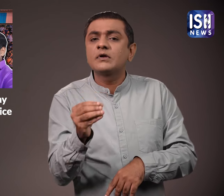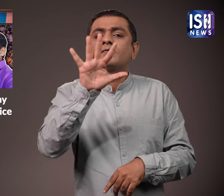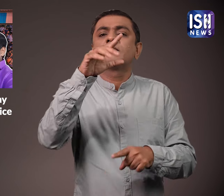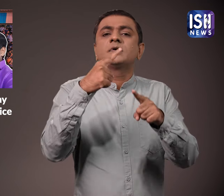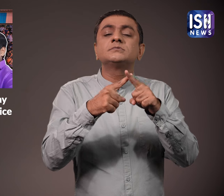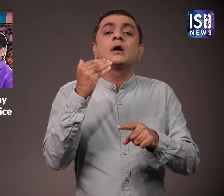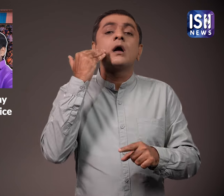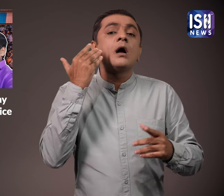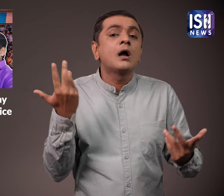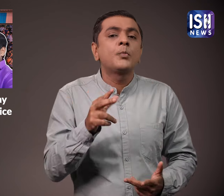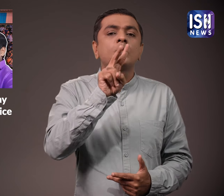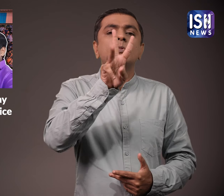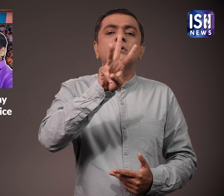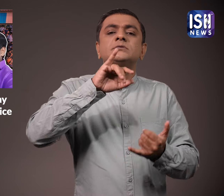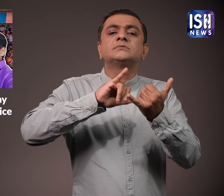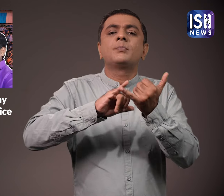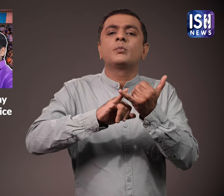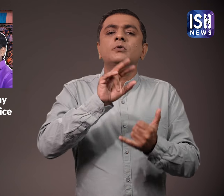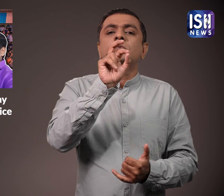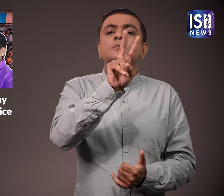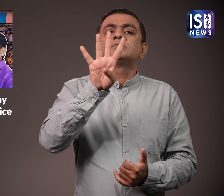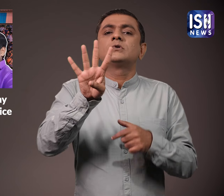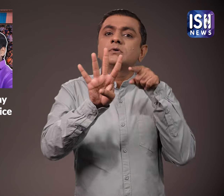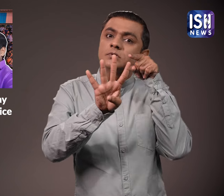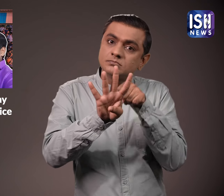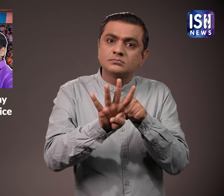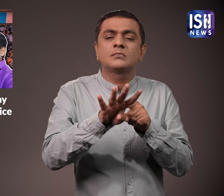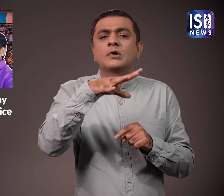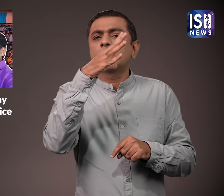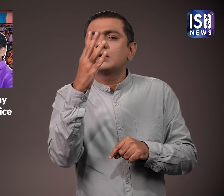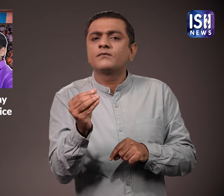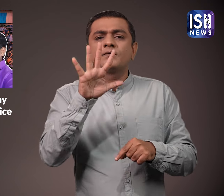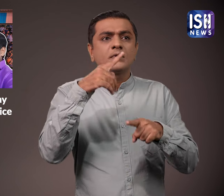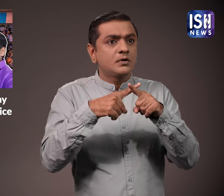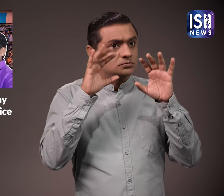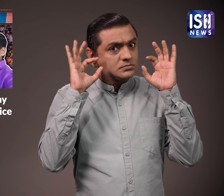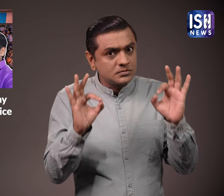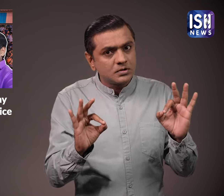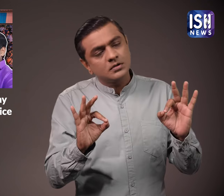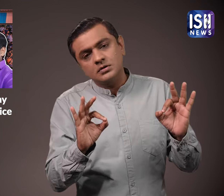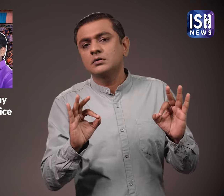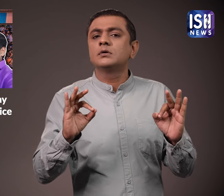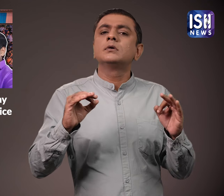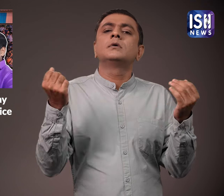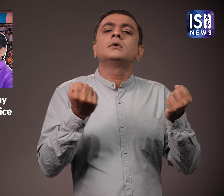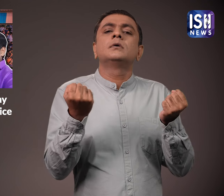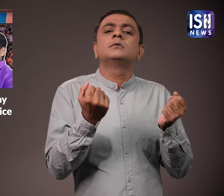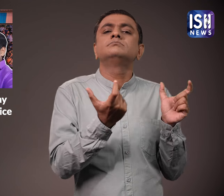On 23rd September, 2024, at 5.30 pm, they escorted Shinde to a police van with 12